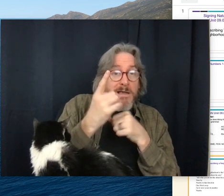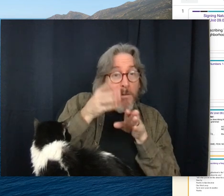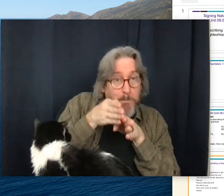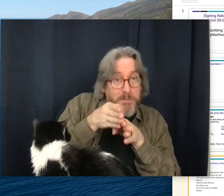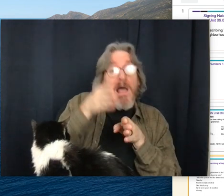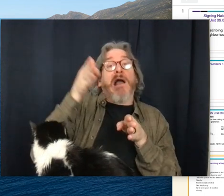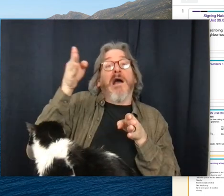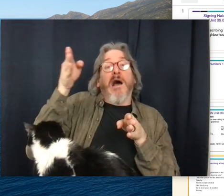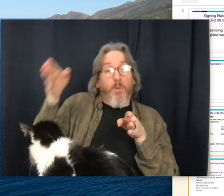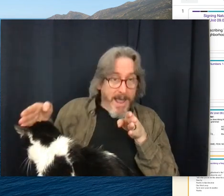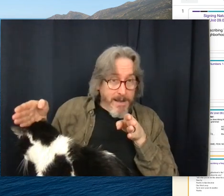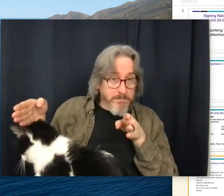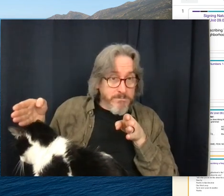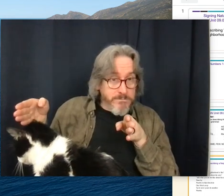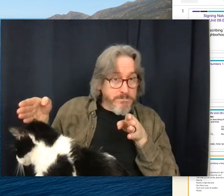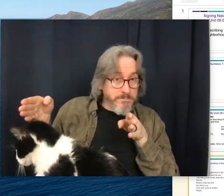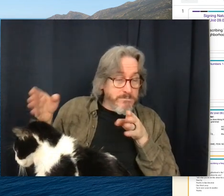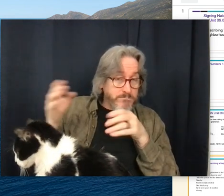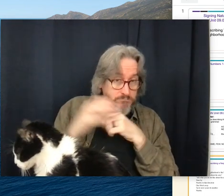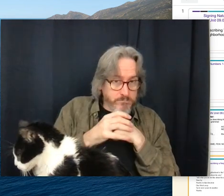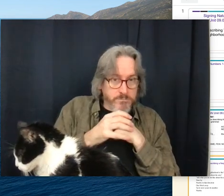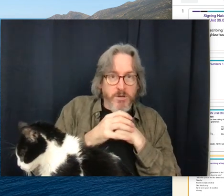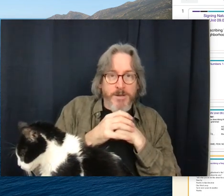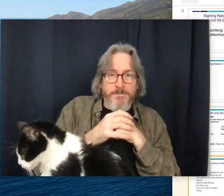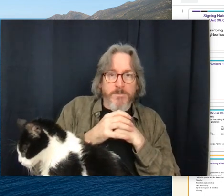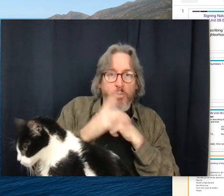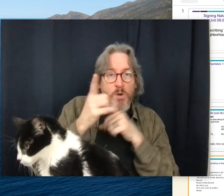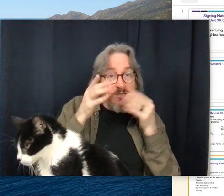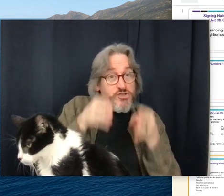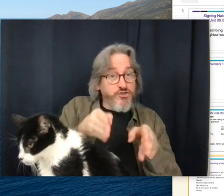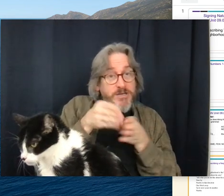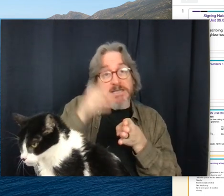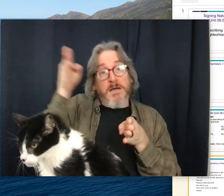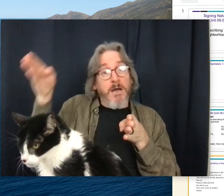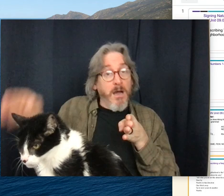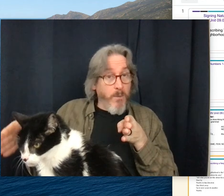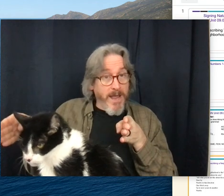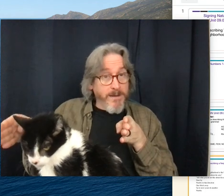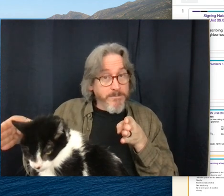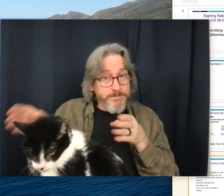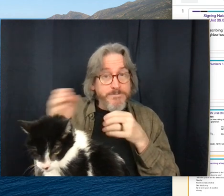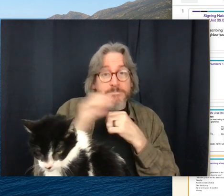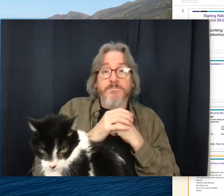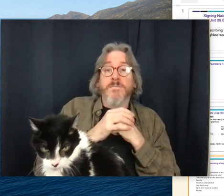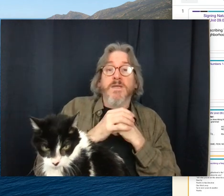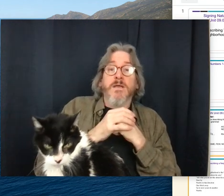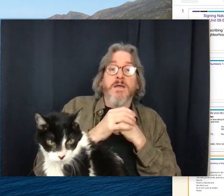1 block away, right? 1 street away.